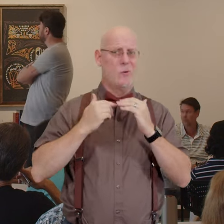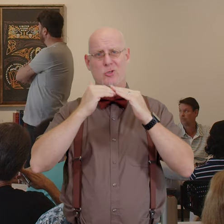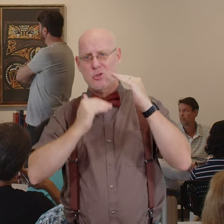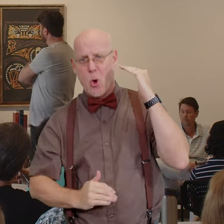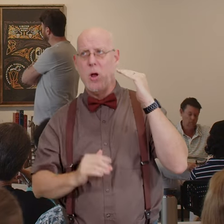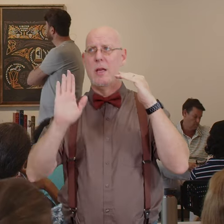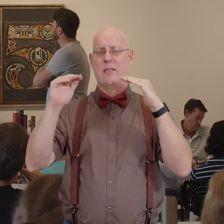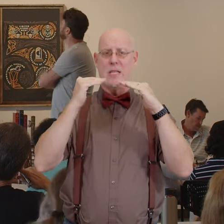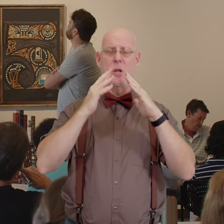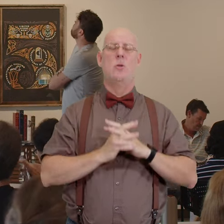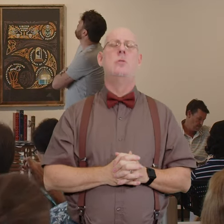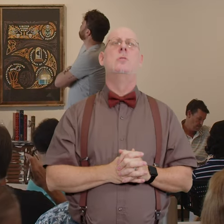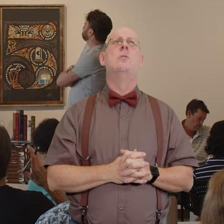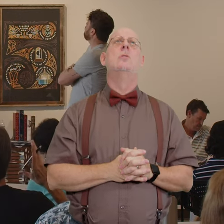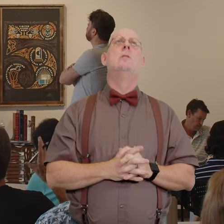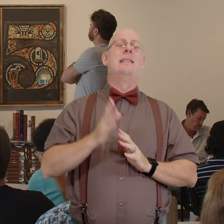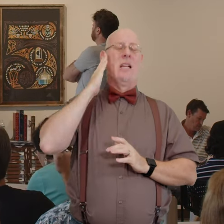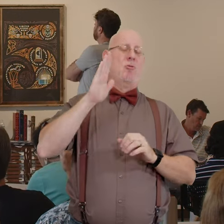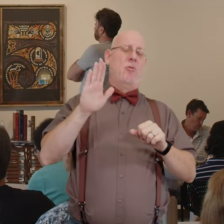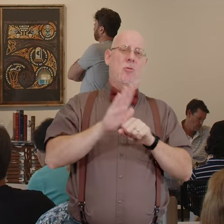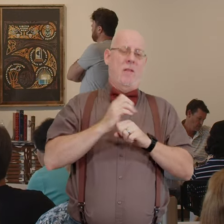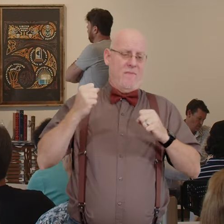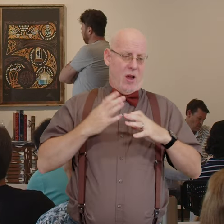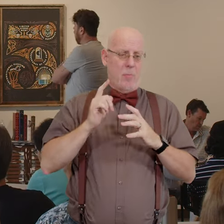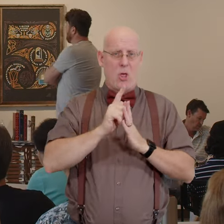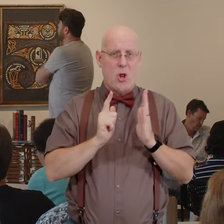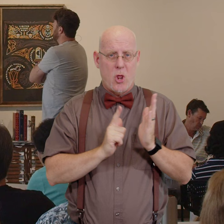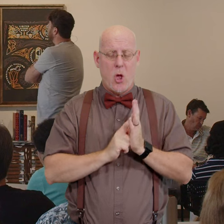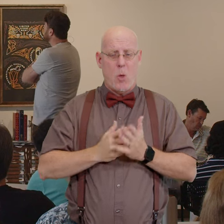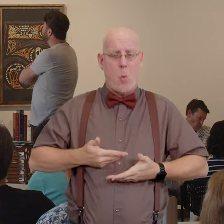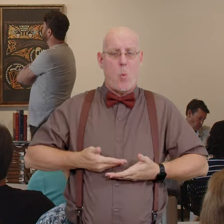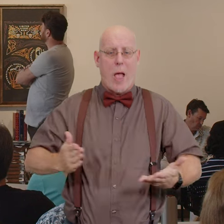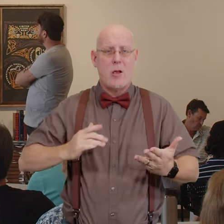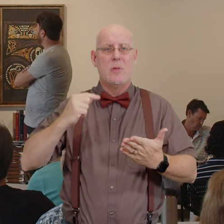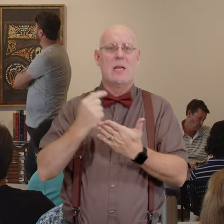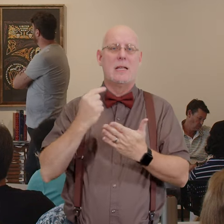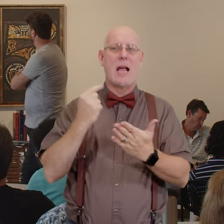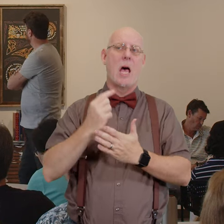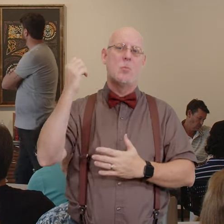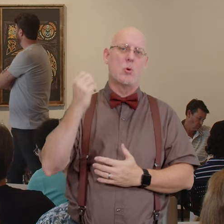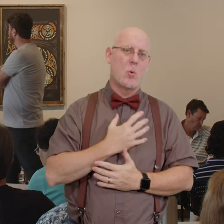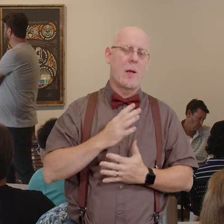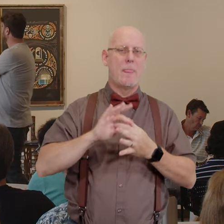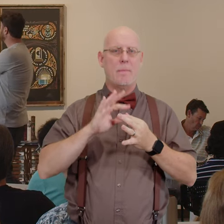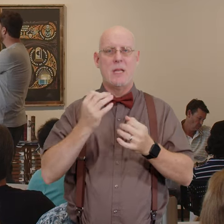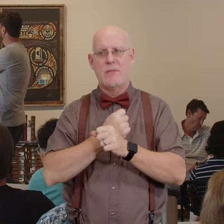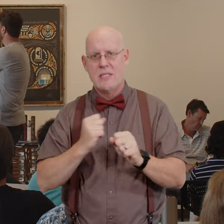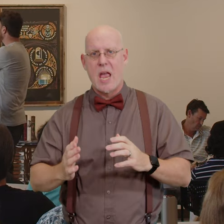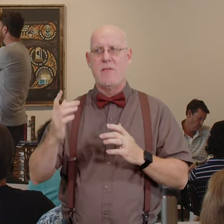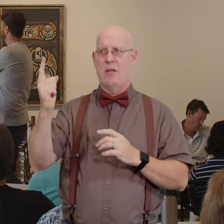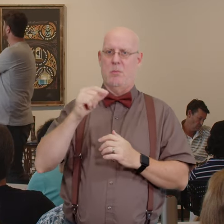we fall short of it? When the conscience has been thoroughly frightened by the law, it welcomes the gospel of grace with its message